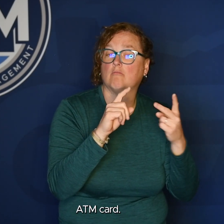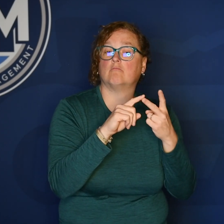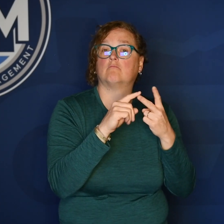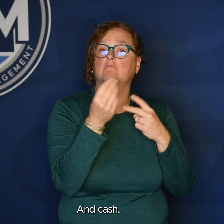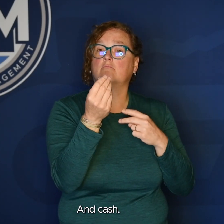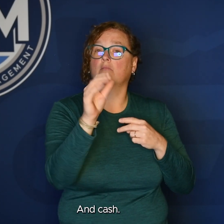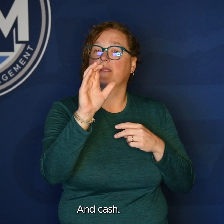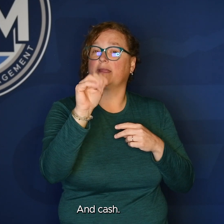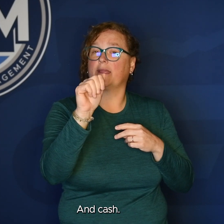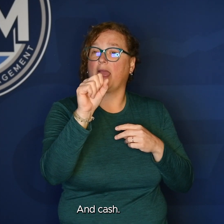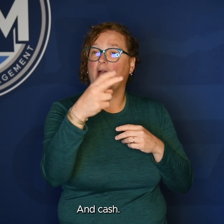and cash.